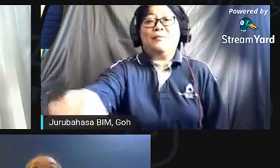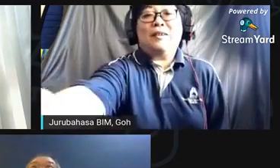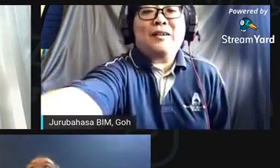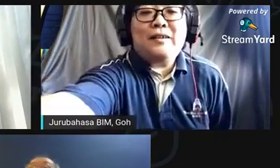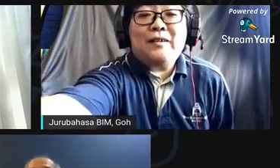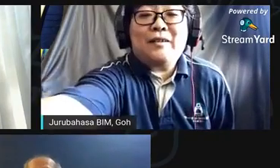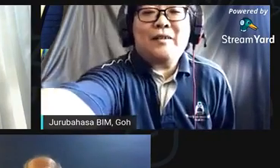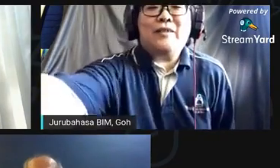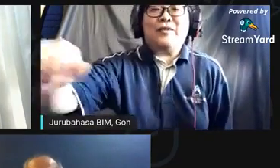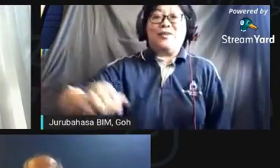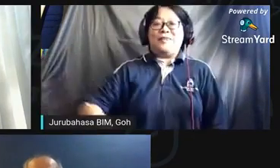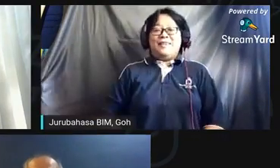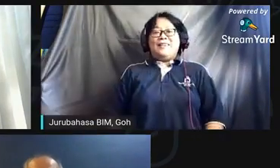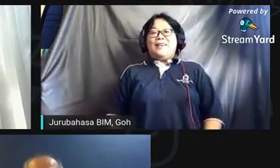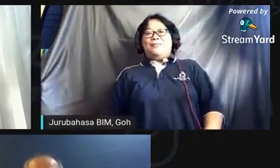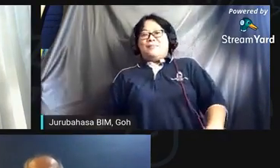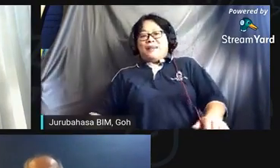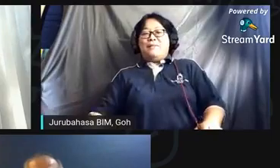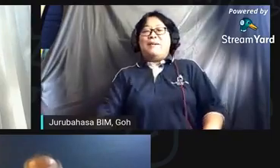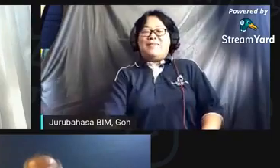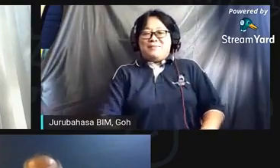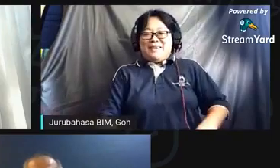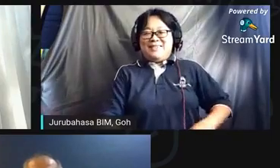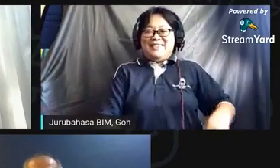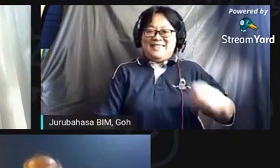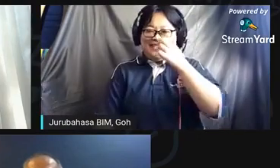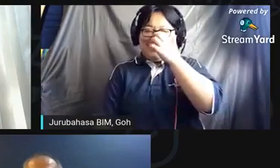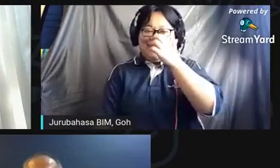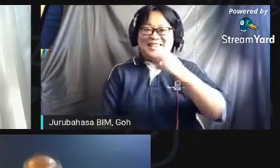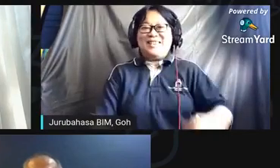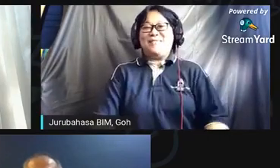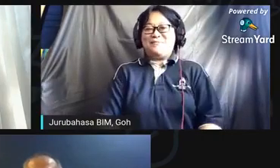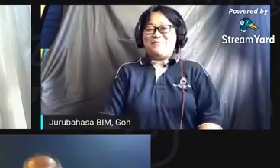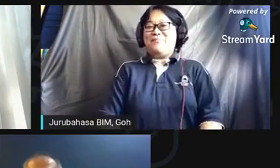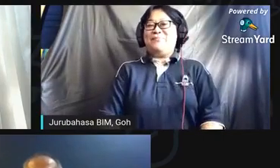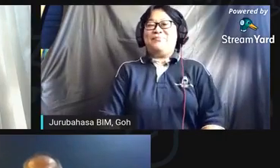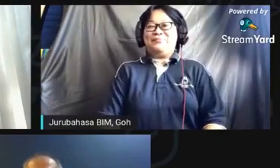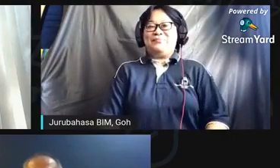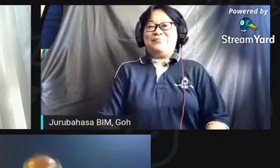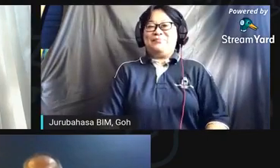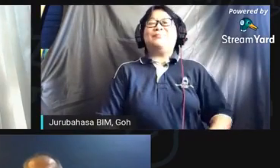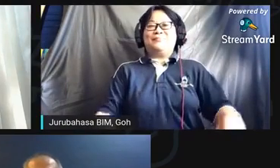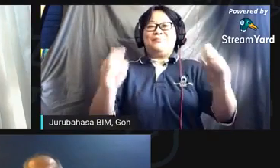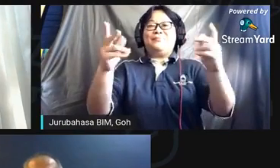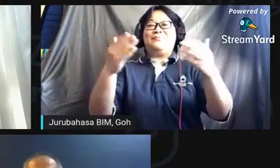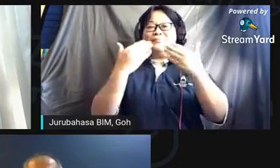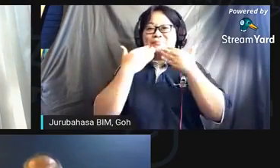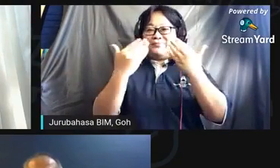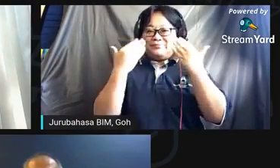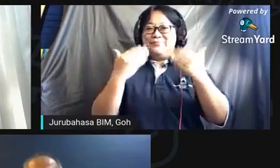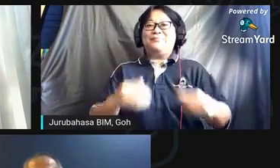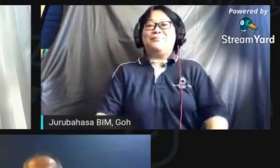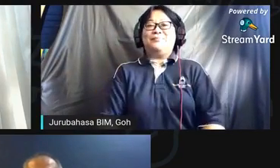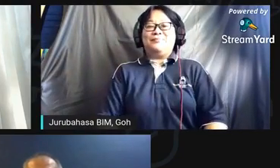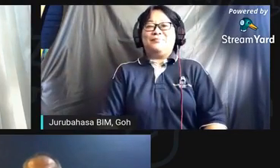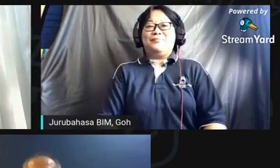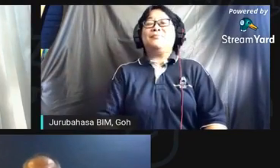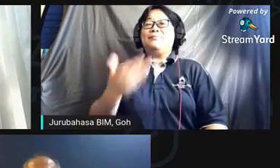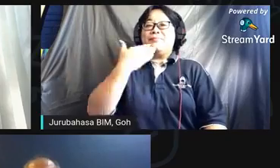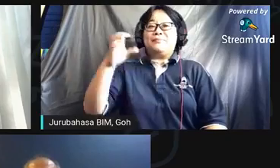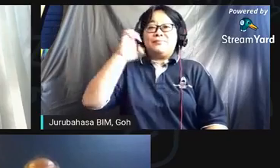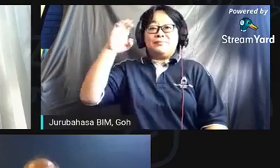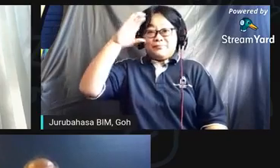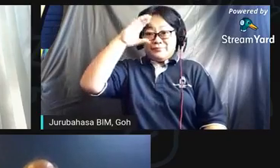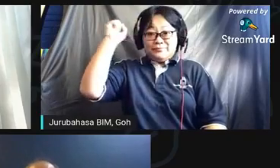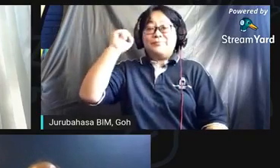Cik Goh, sorry, I think your mic is muted. Ya, khabar baik, terima kasih. Okay, thank you. Alhamdulillah. Thank you Encik Sazali for being